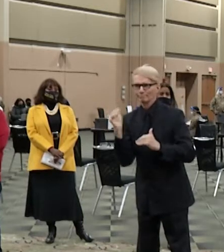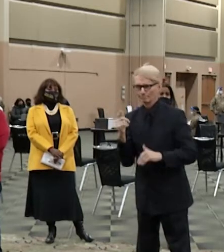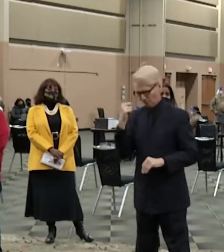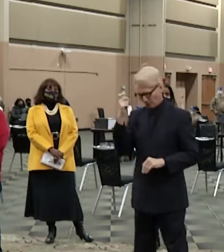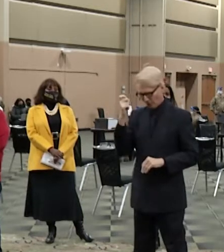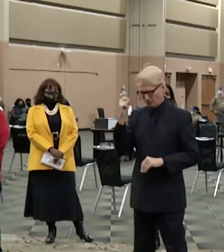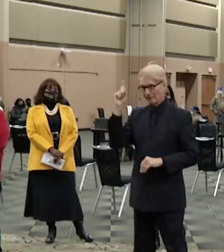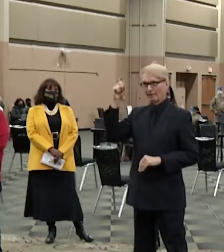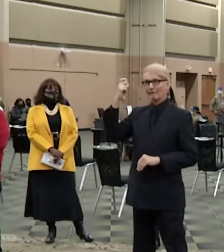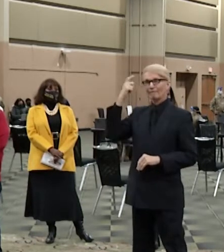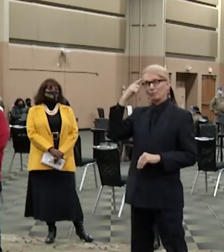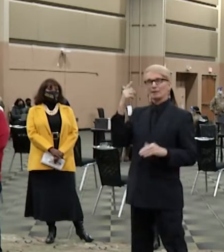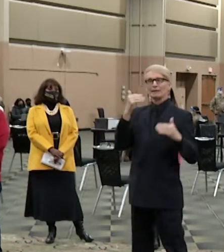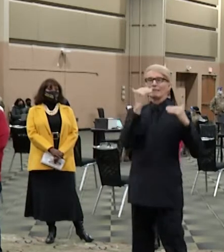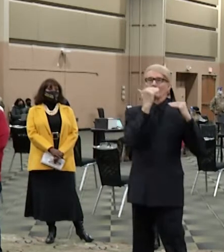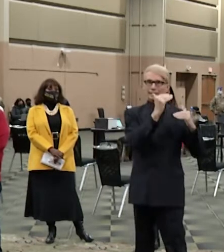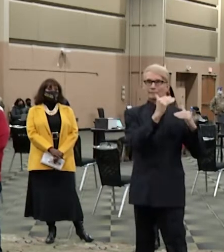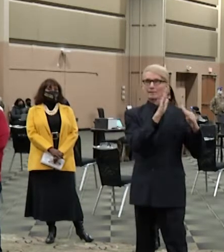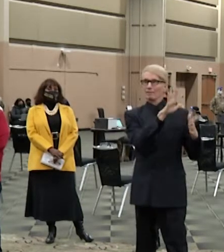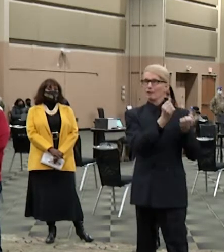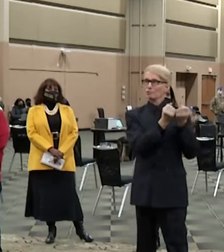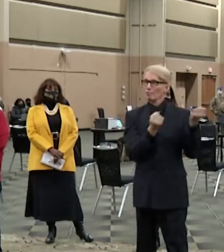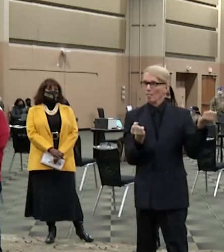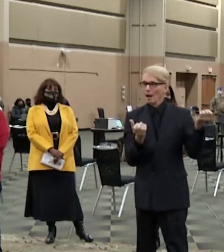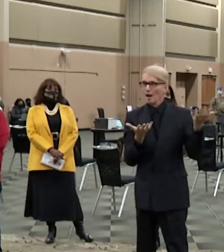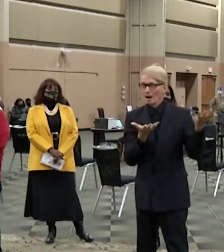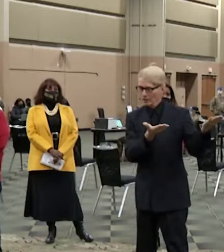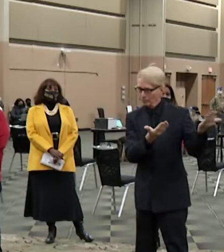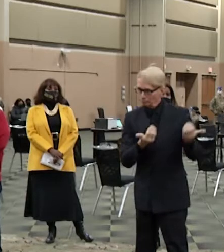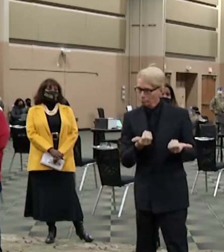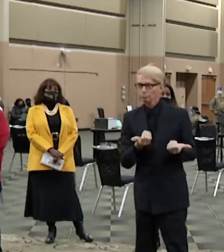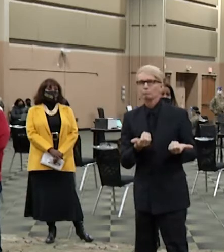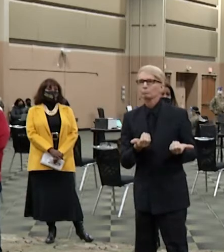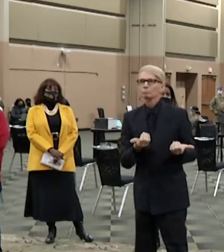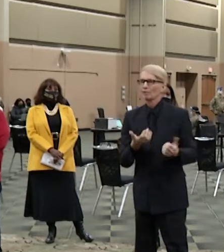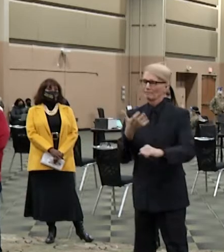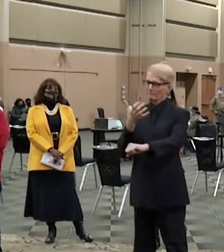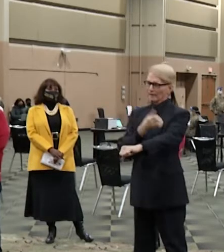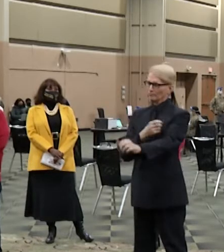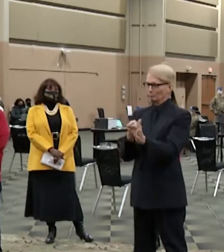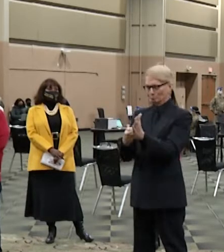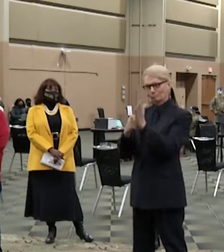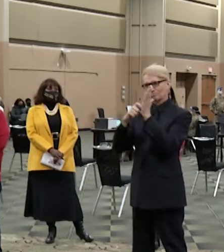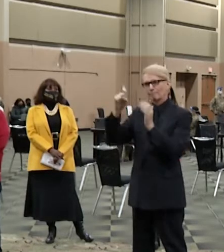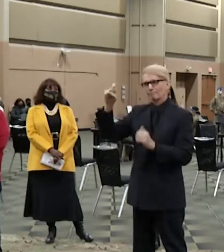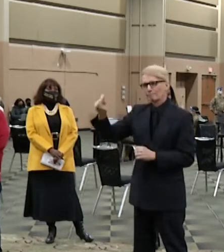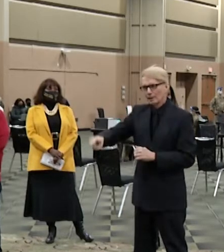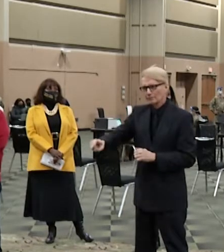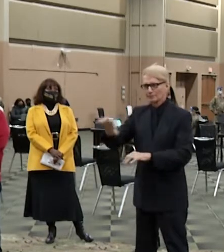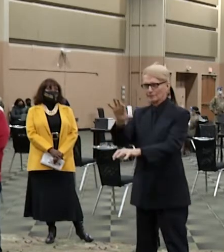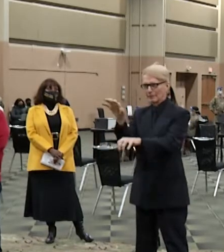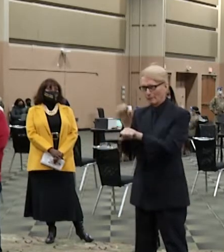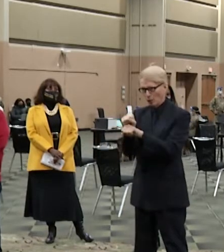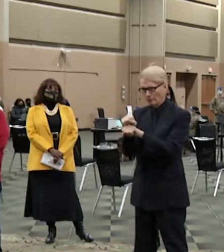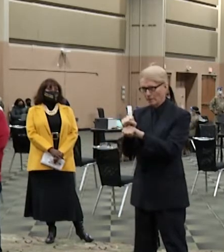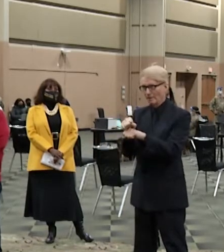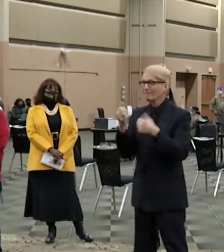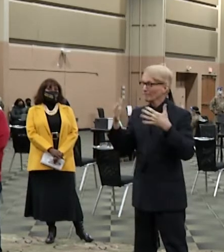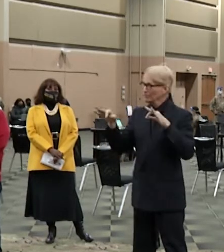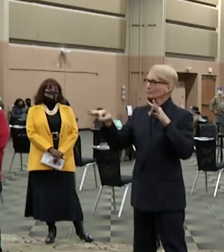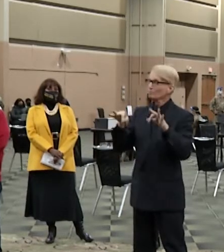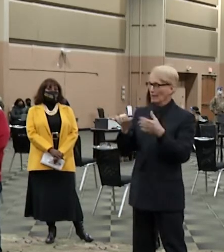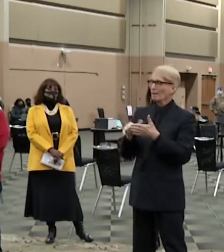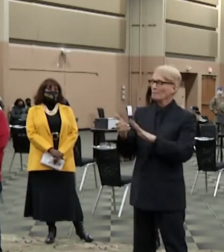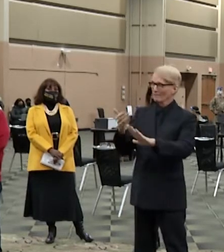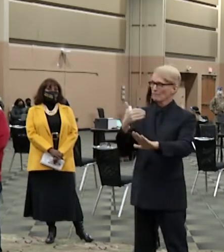supply limitations, I want to emphasize that vaccinations are being given by appointment only. I've said that before, but I want to